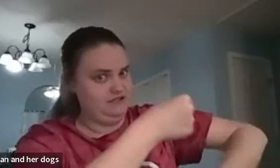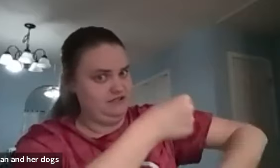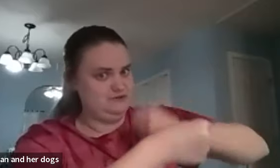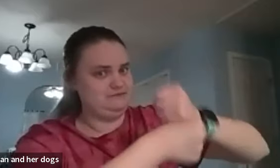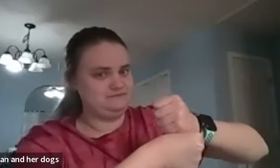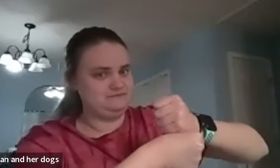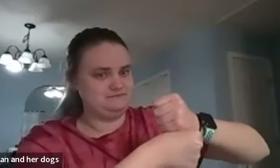here.